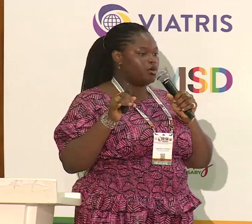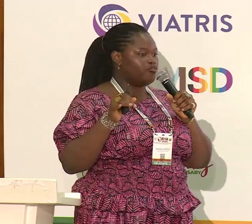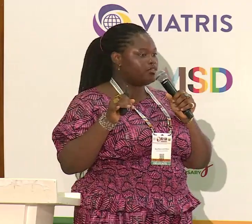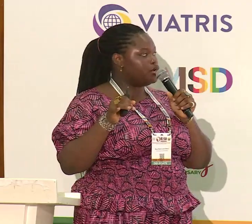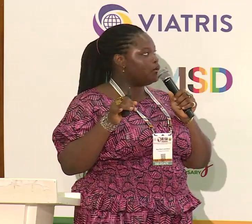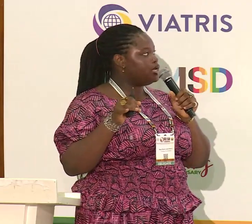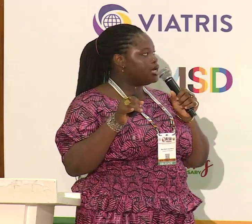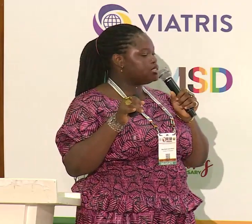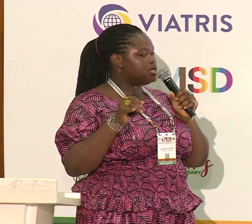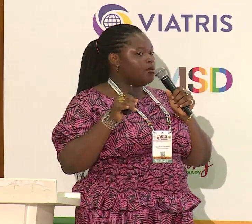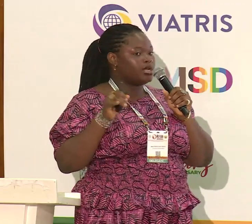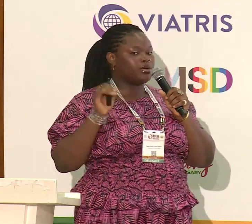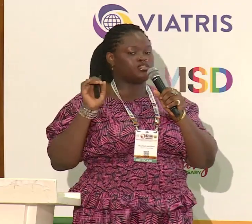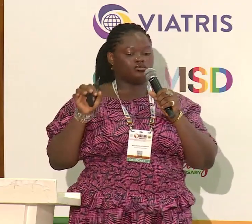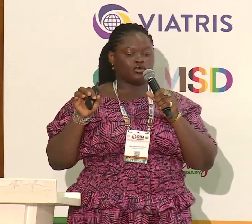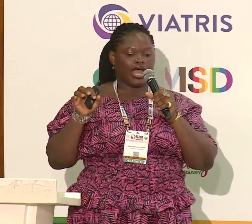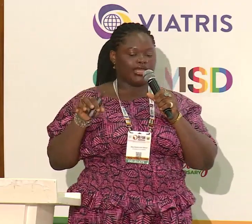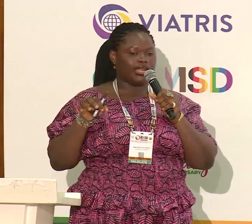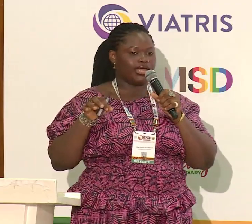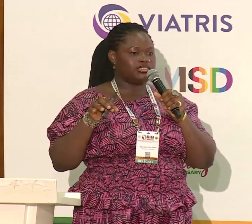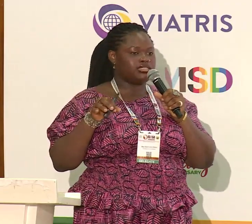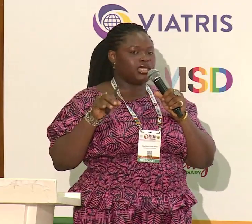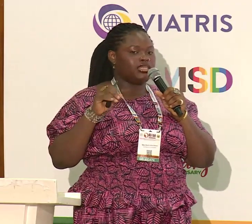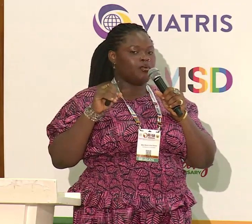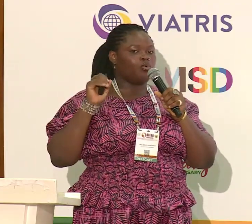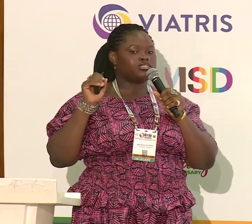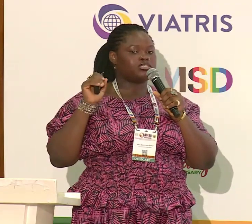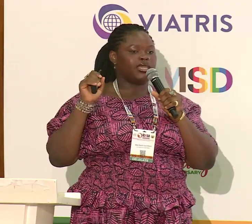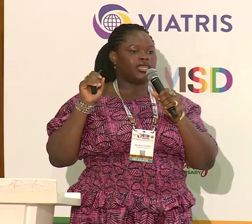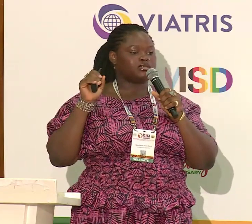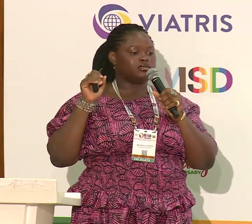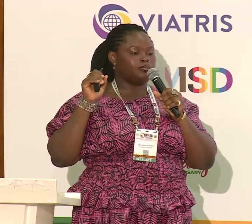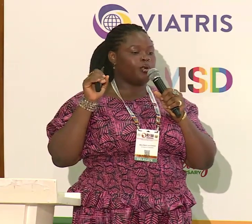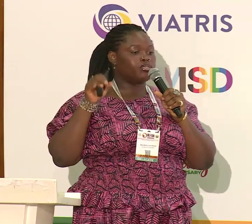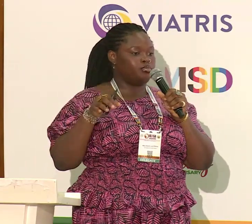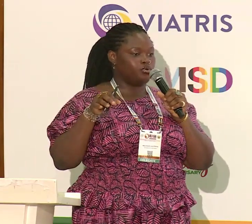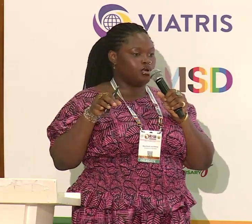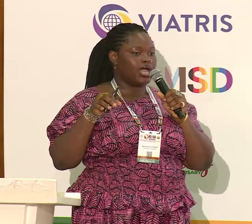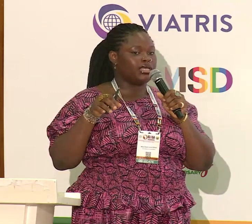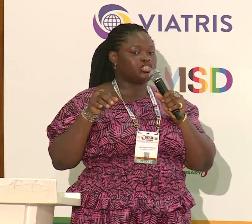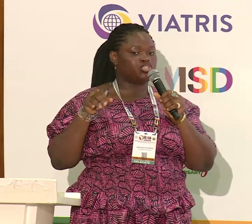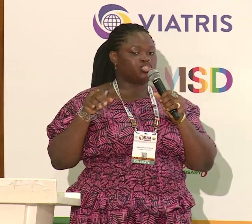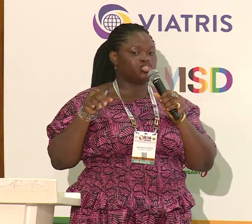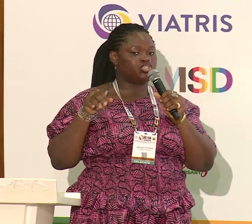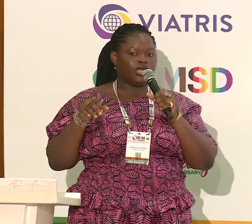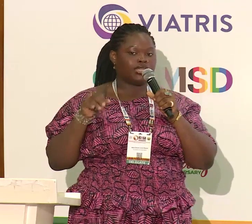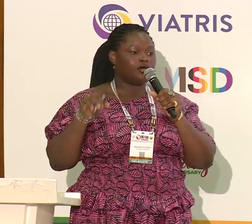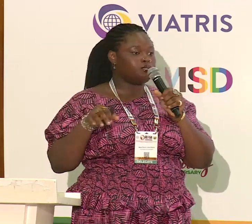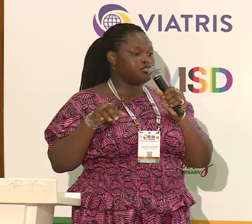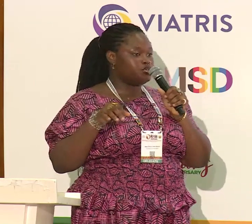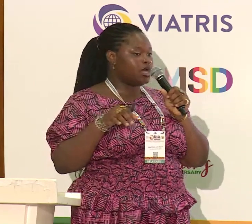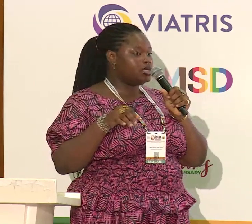that we offer three core pillars, but I wanted to highlight that we want to make it possible and ensure